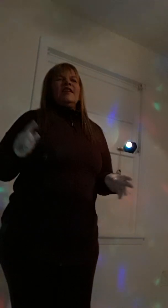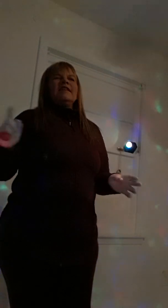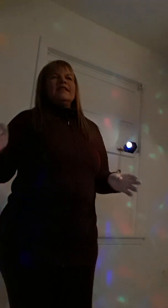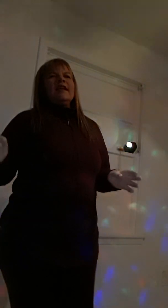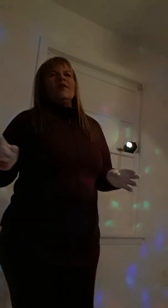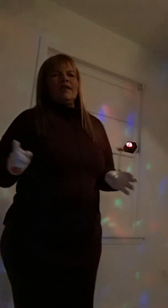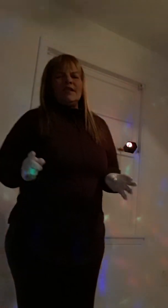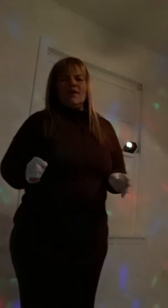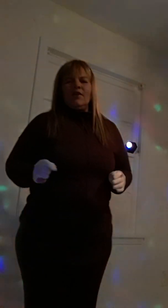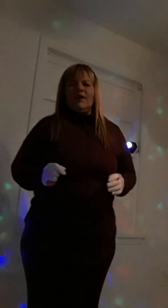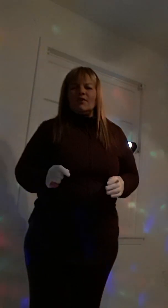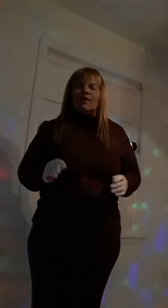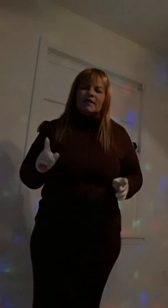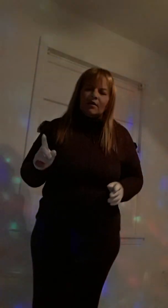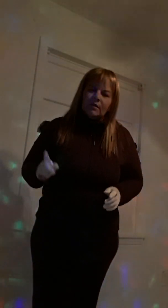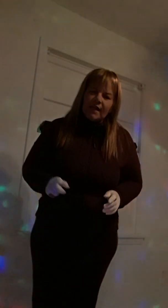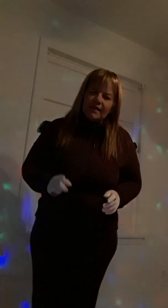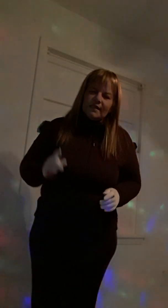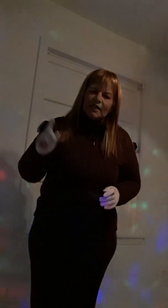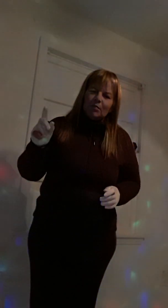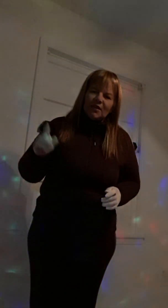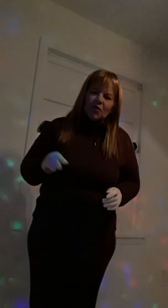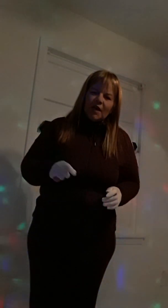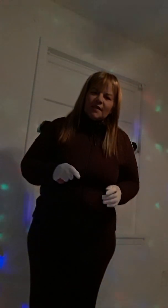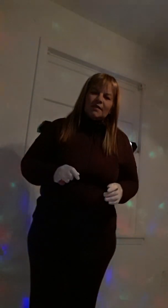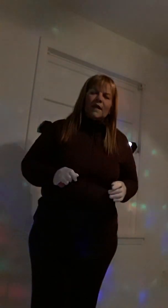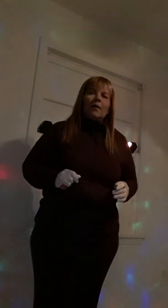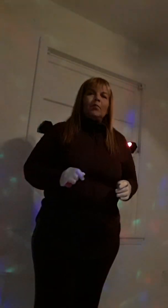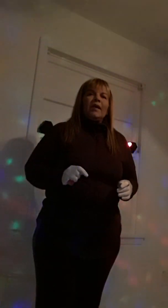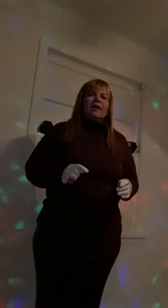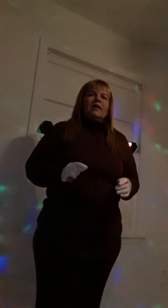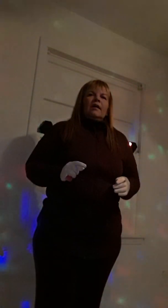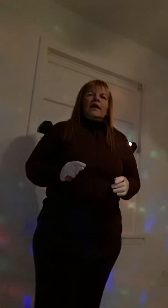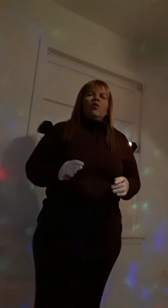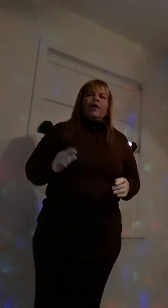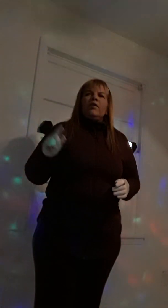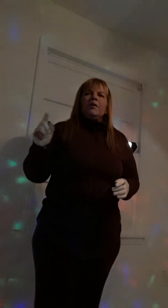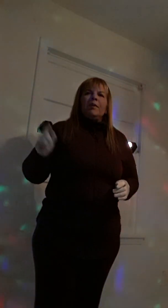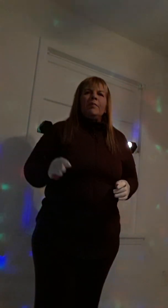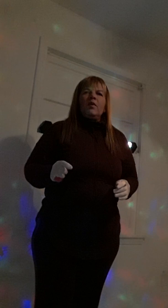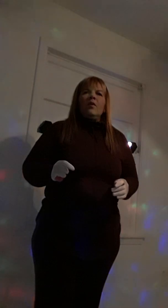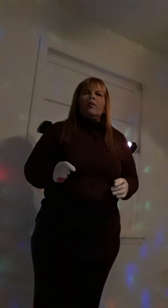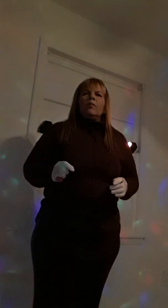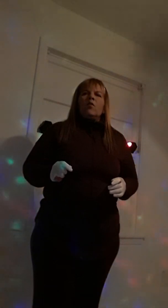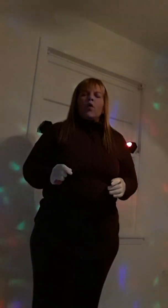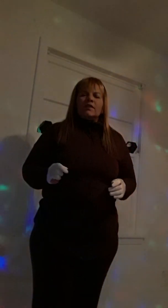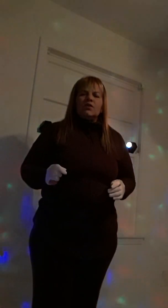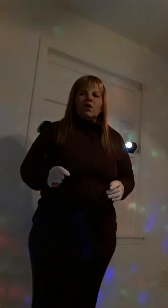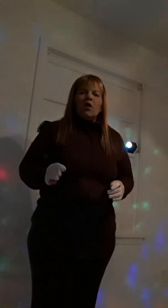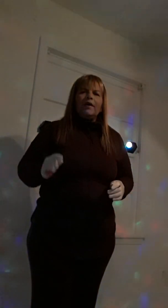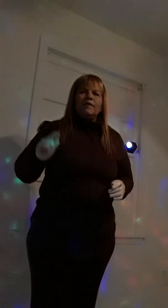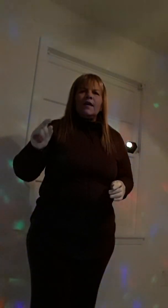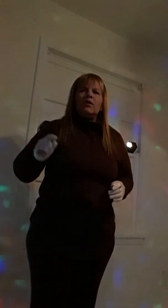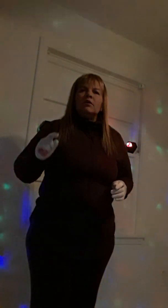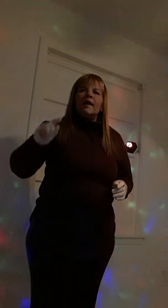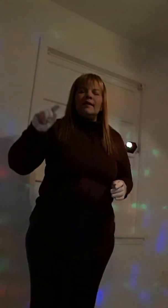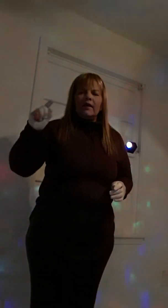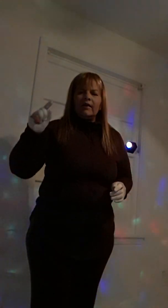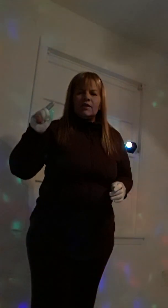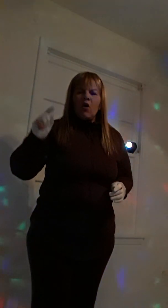es la condición y no son las circunstancias de las personas, ¿verdad? Whether people want to go, if they don't, there's